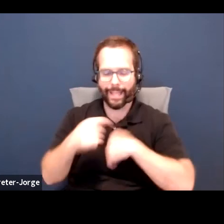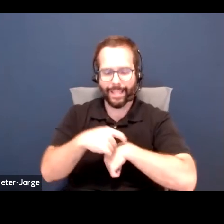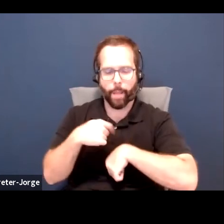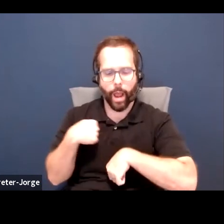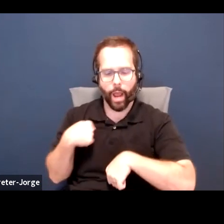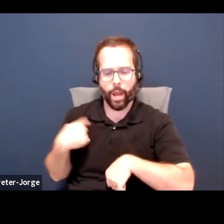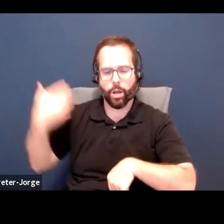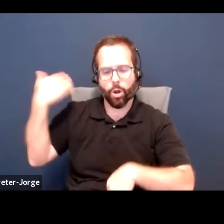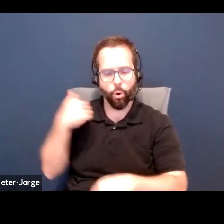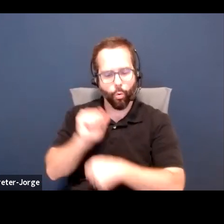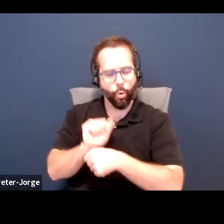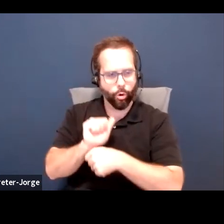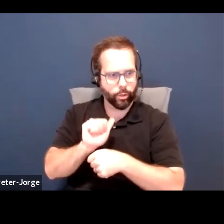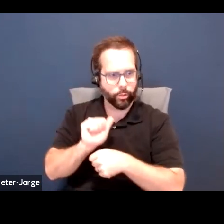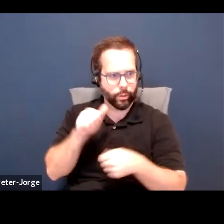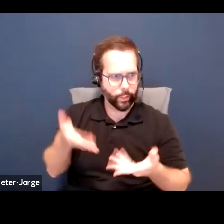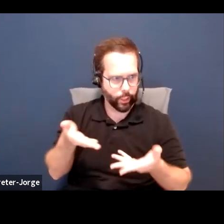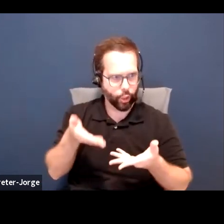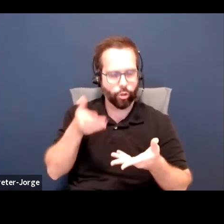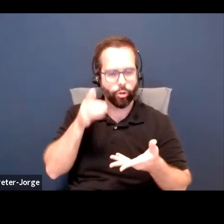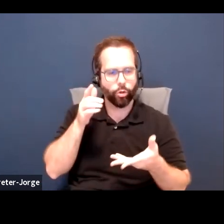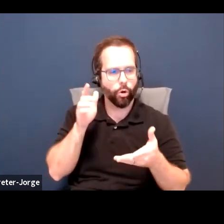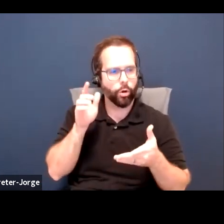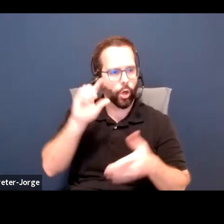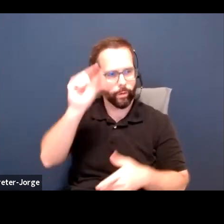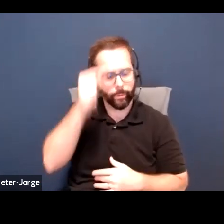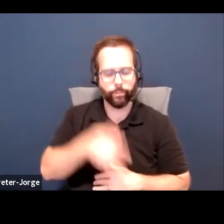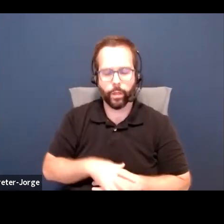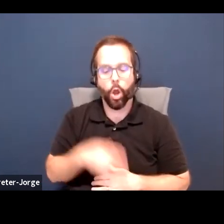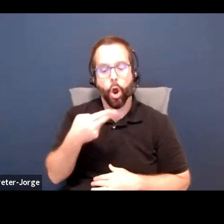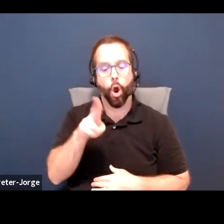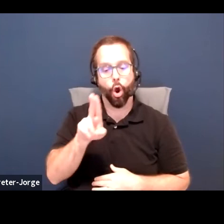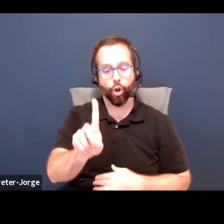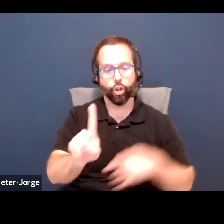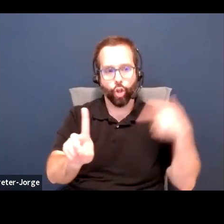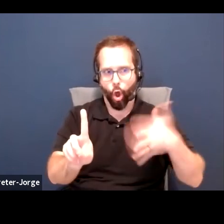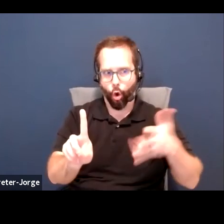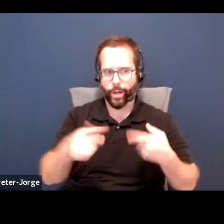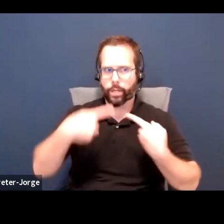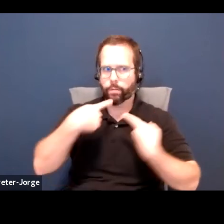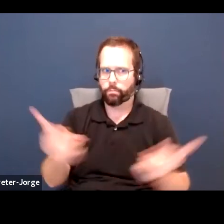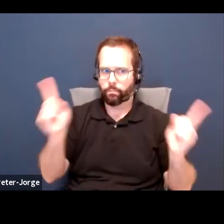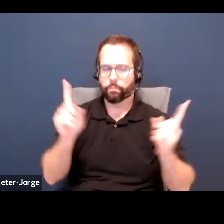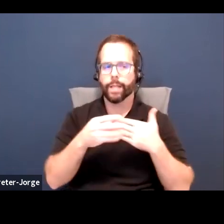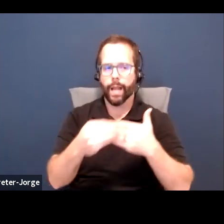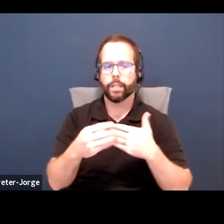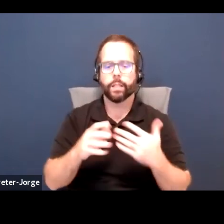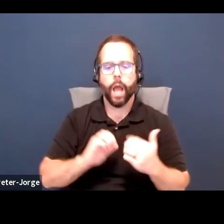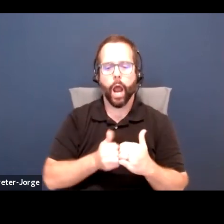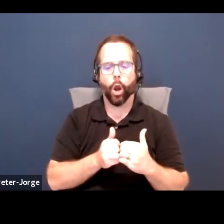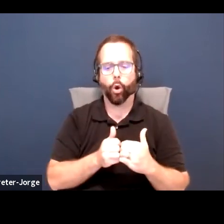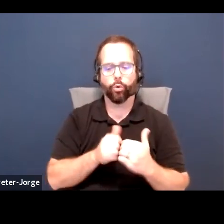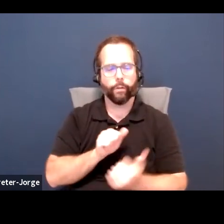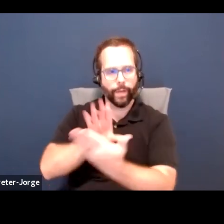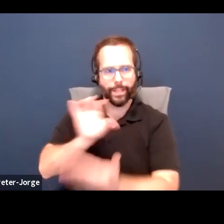administration, HUD has put out guidance on a number of these issues, how to work to make sure that, on the